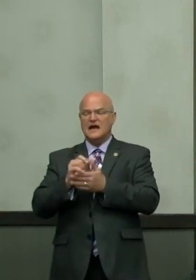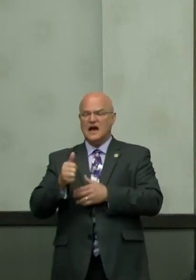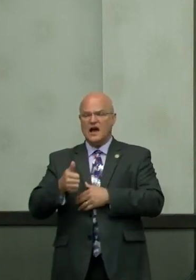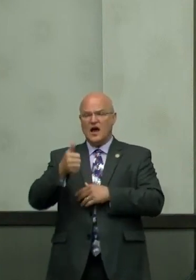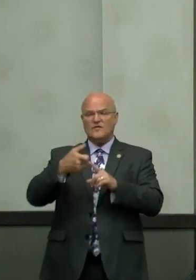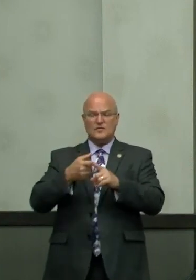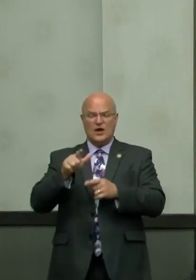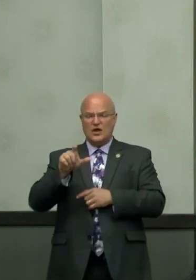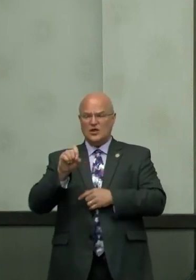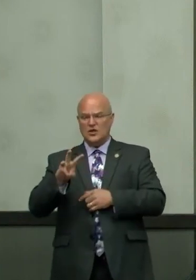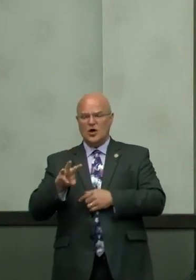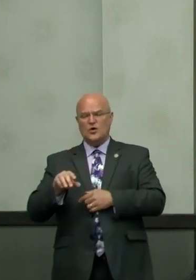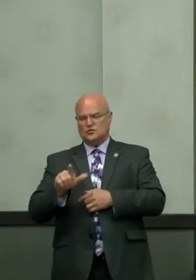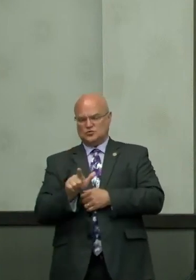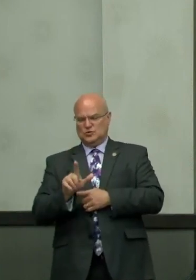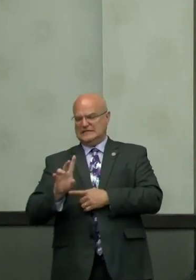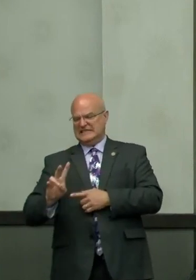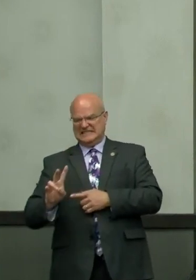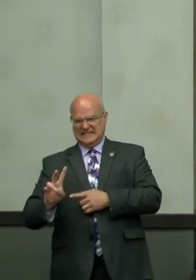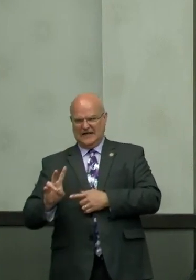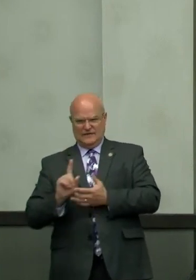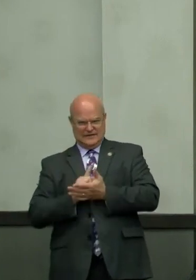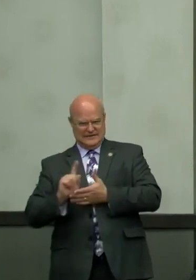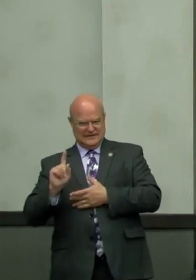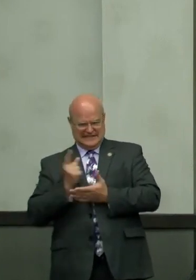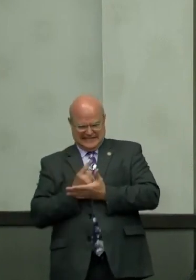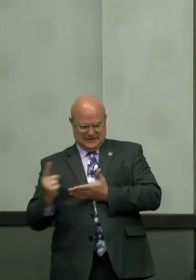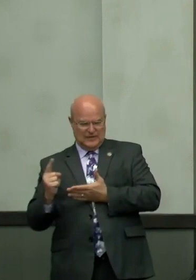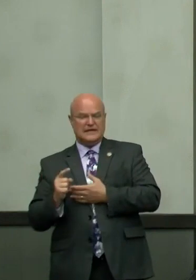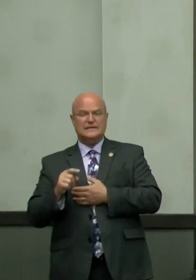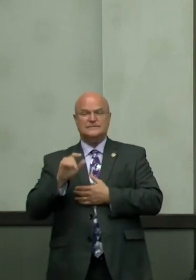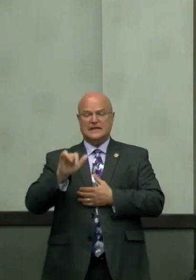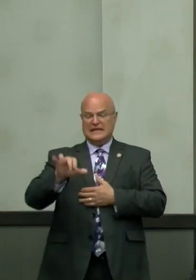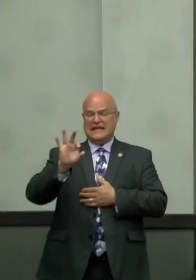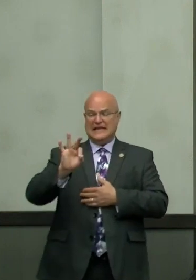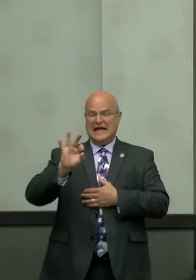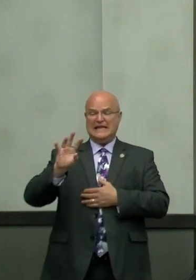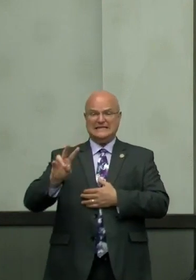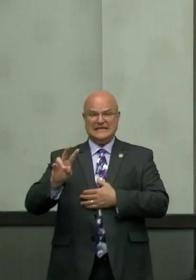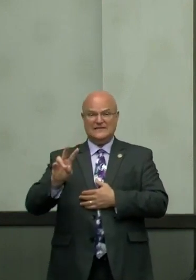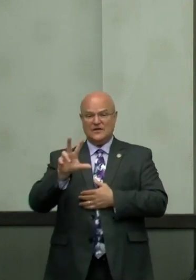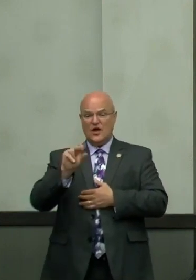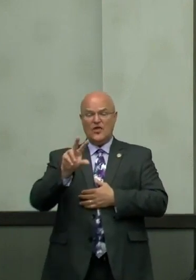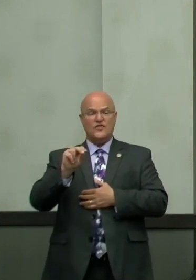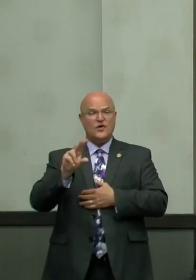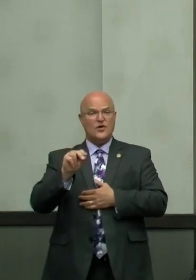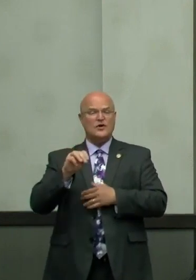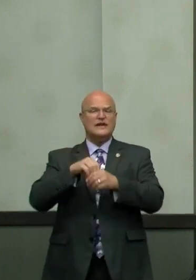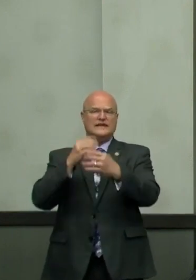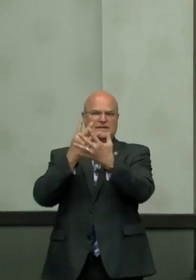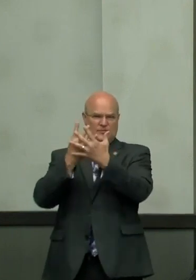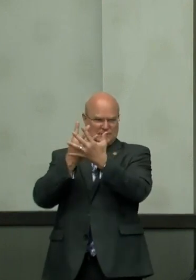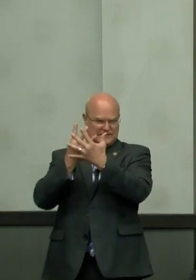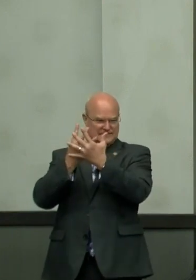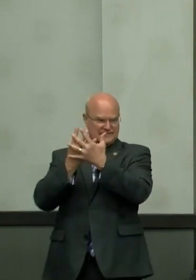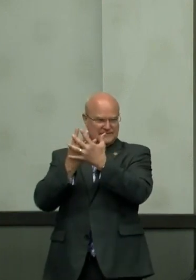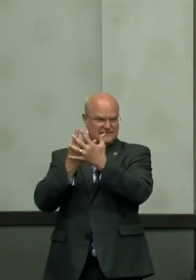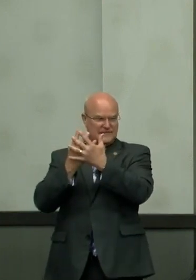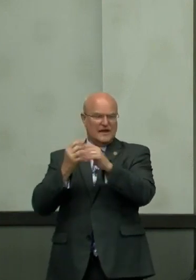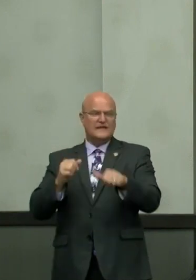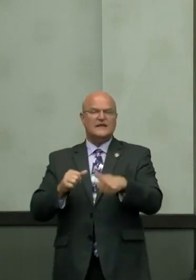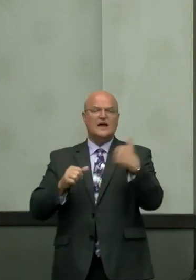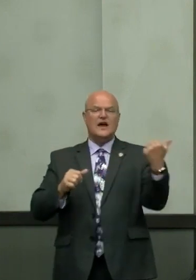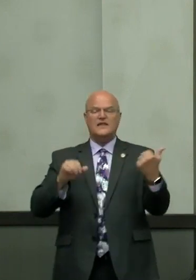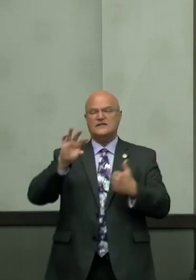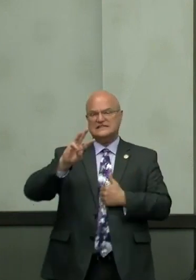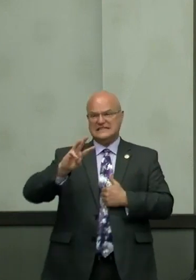up from our low of 27 earlier this week. Of those 97, 30 of them are correctional related, and the